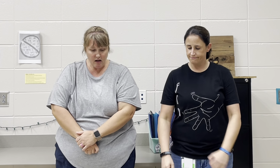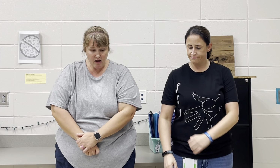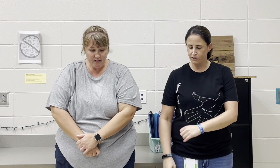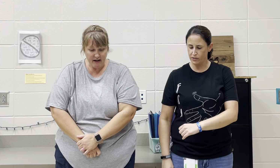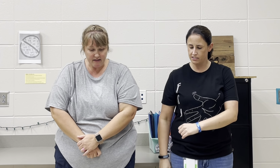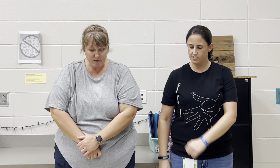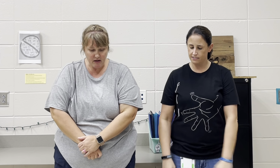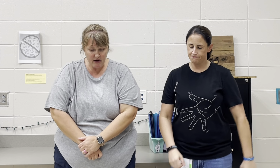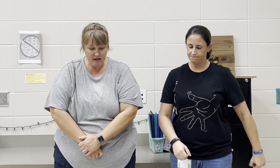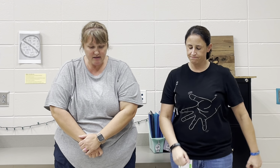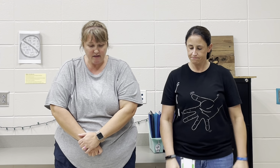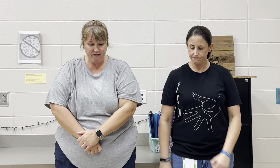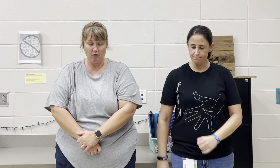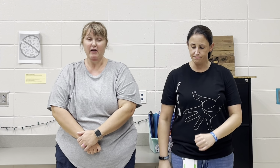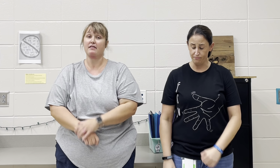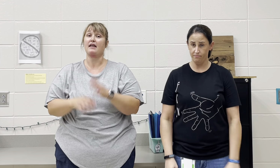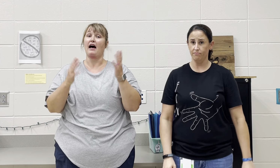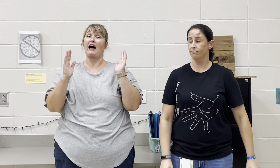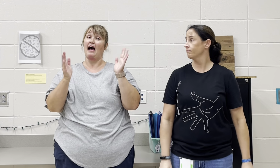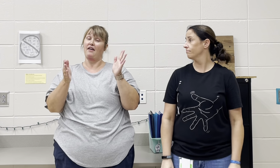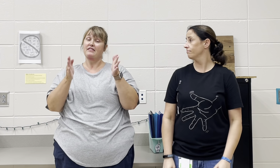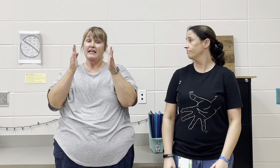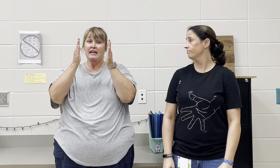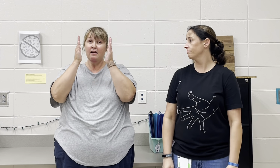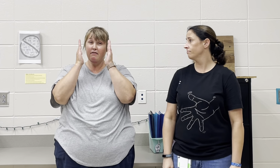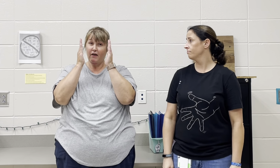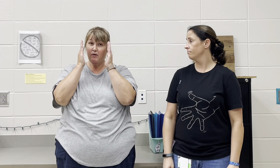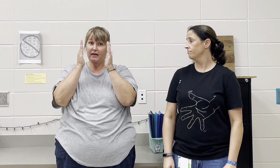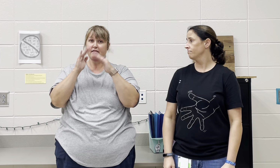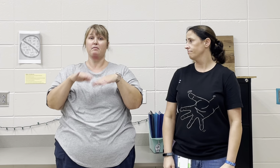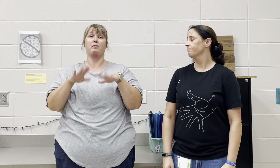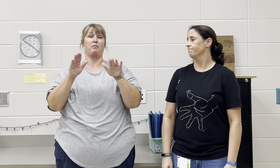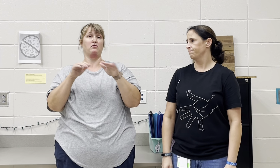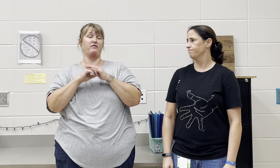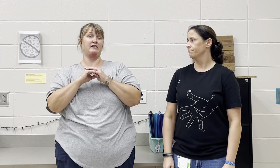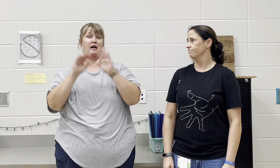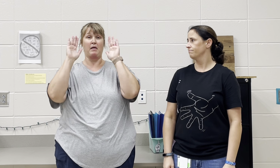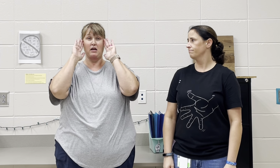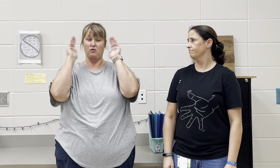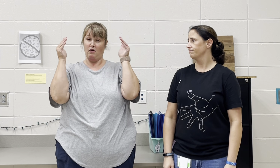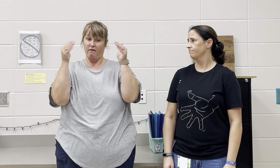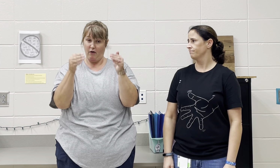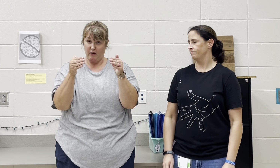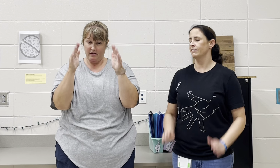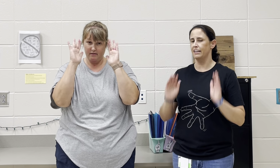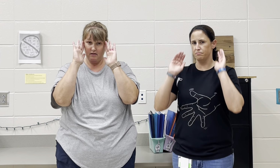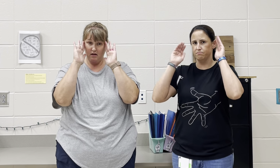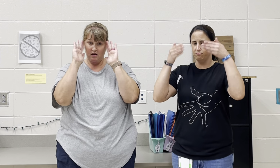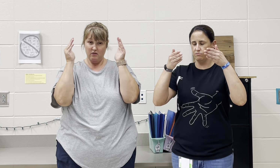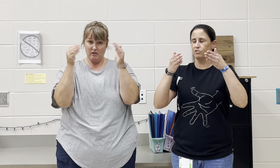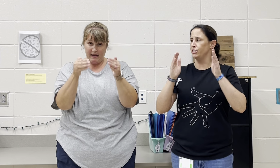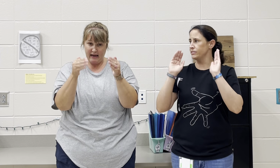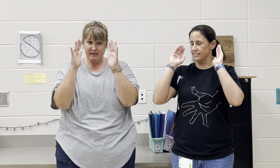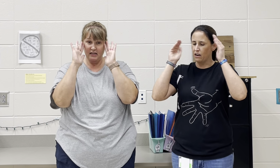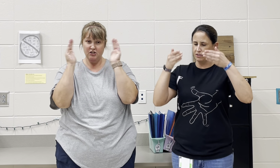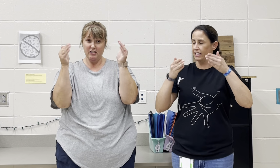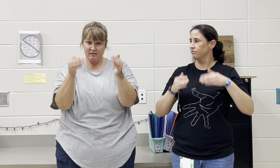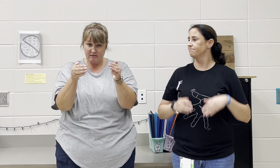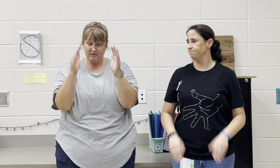The next one is focus. I have seen focus, but most of the time I use focus. And I'm So it's pacing paying down and attention to